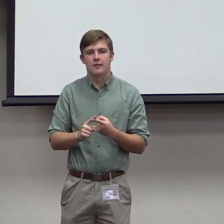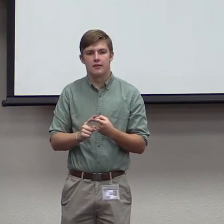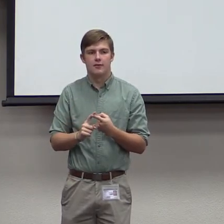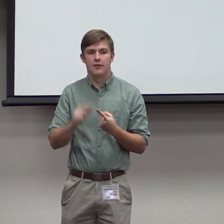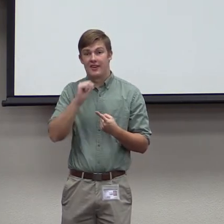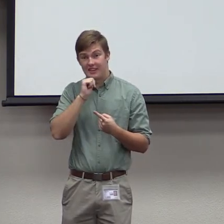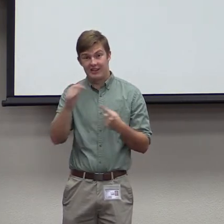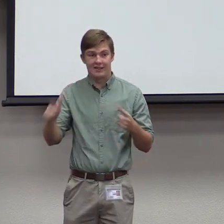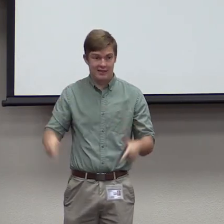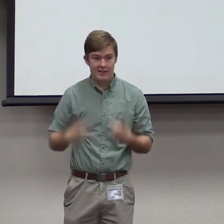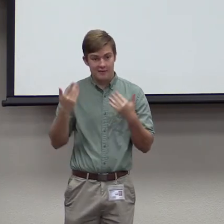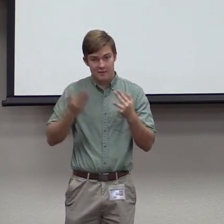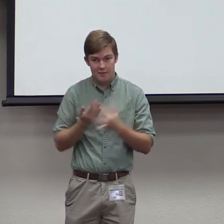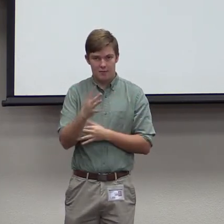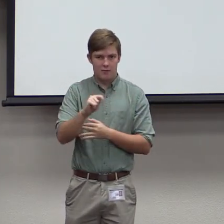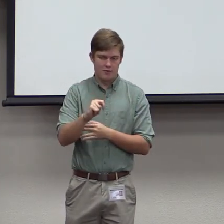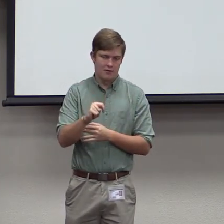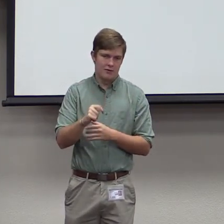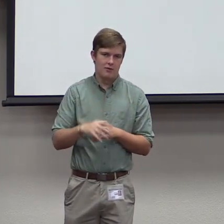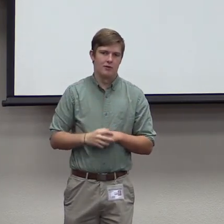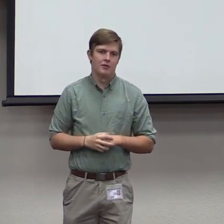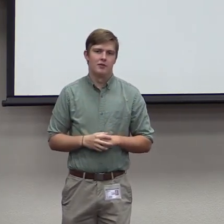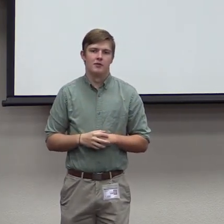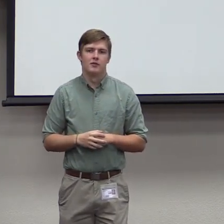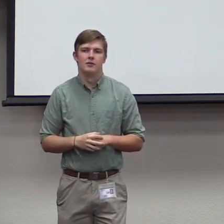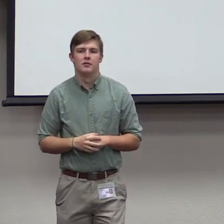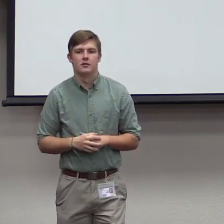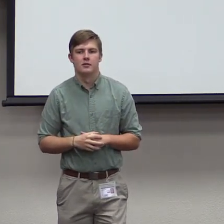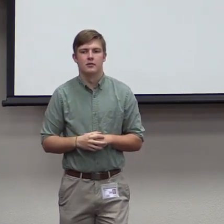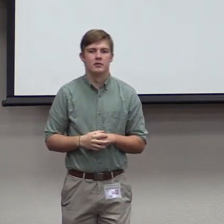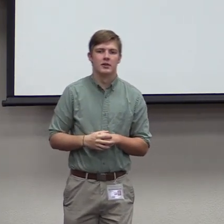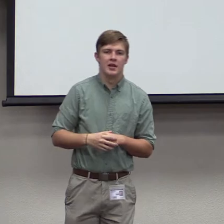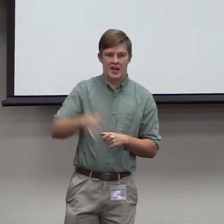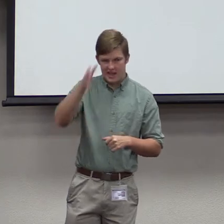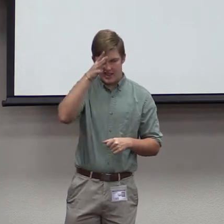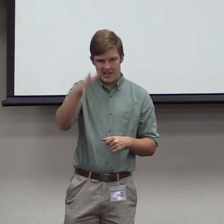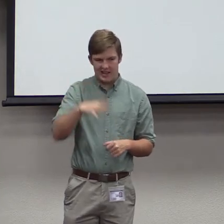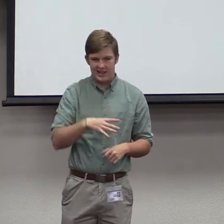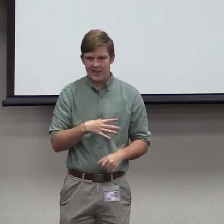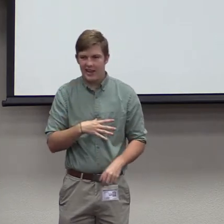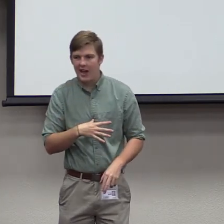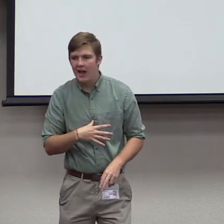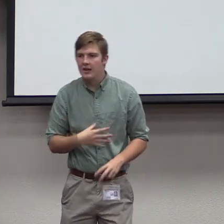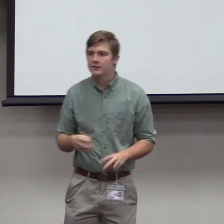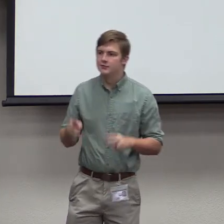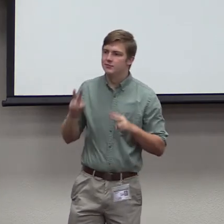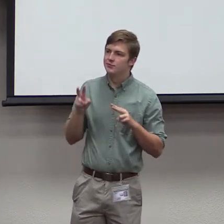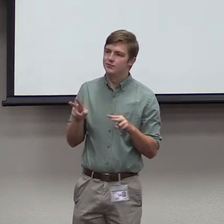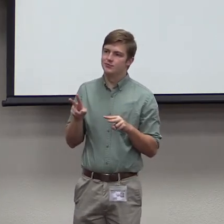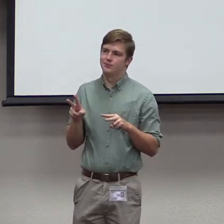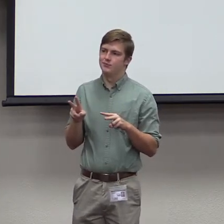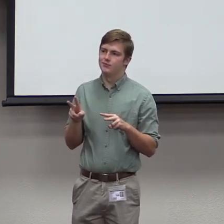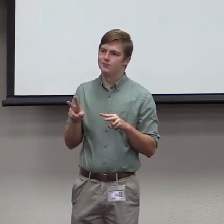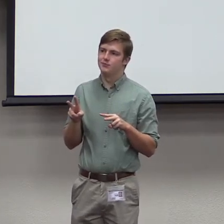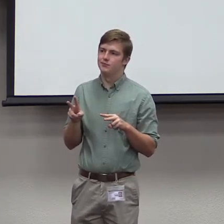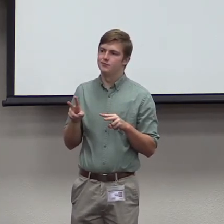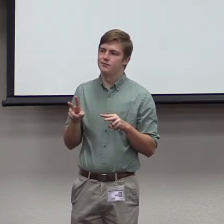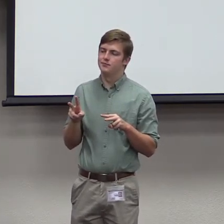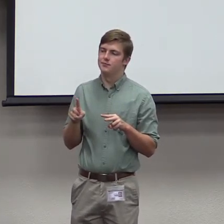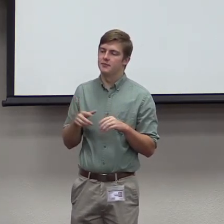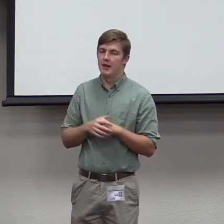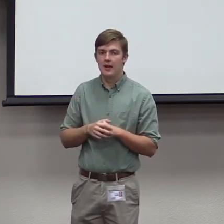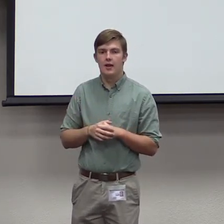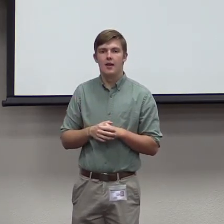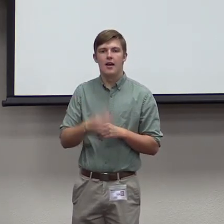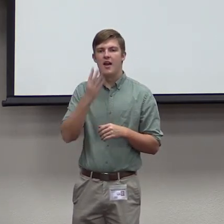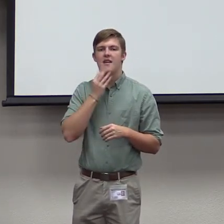it. And the guy that's standing by watching it all happen, a